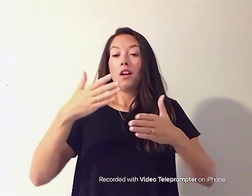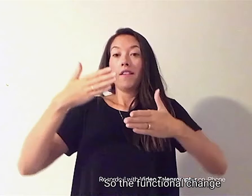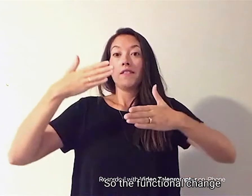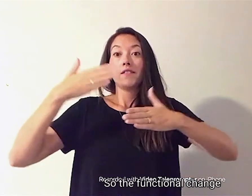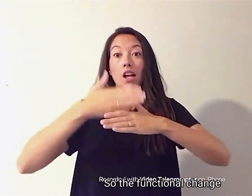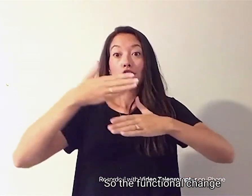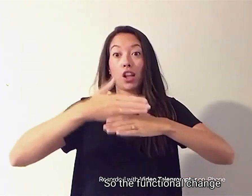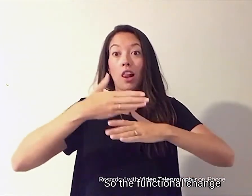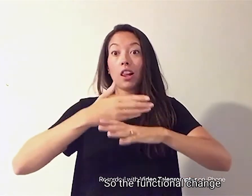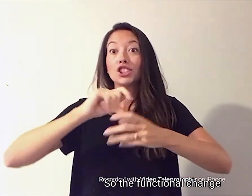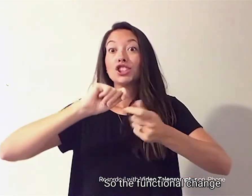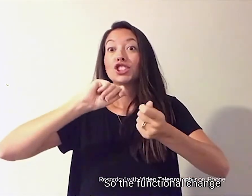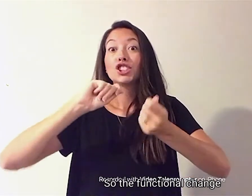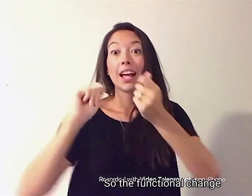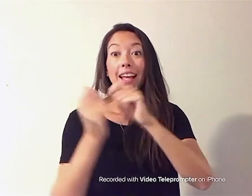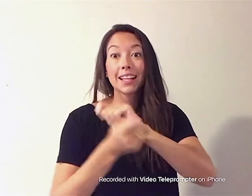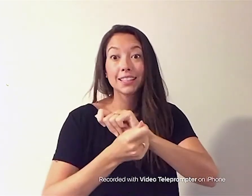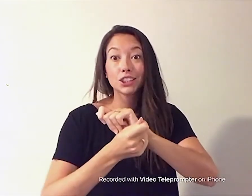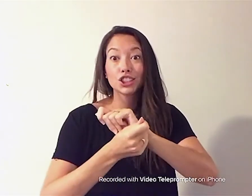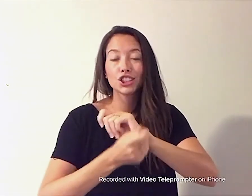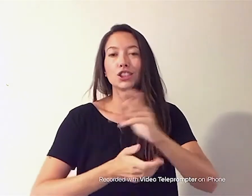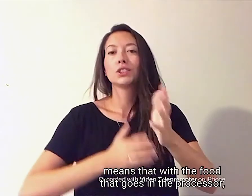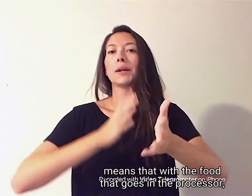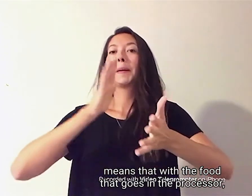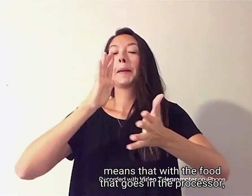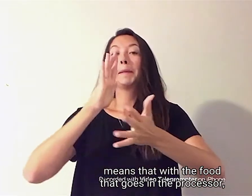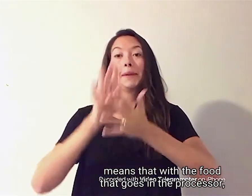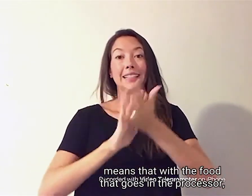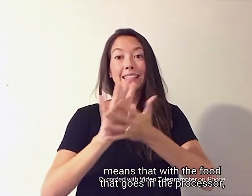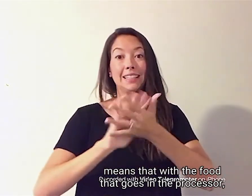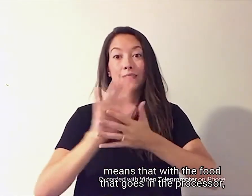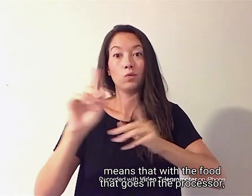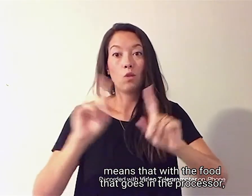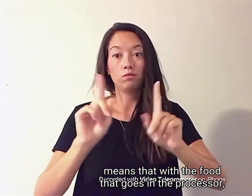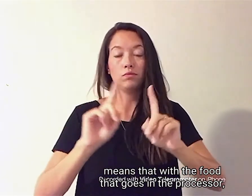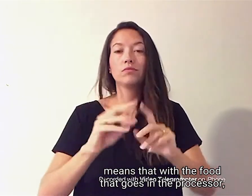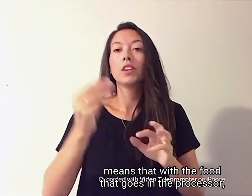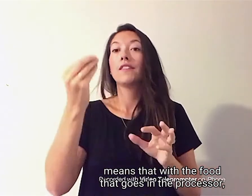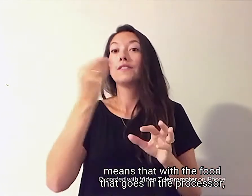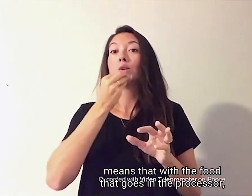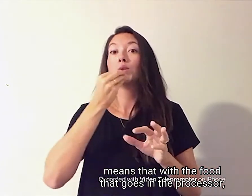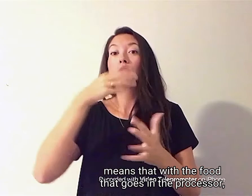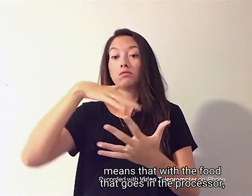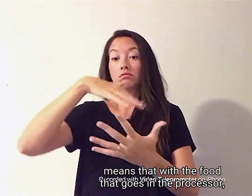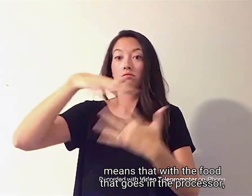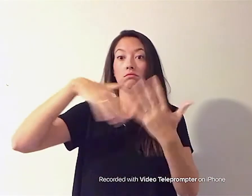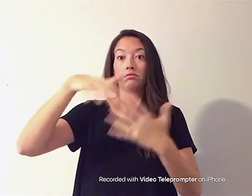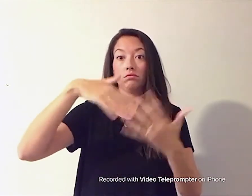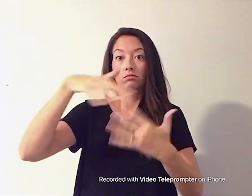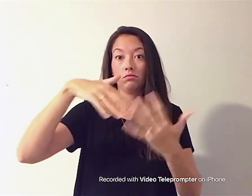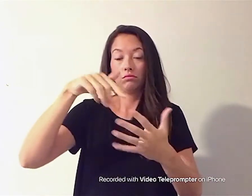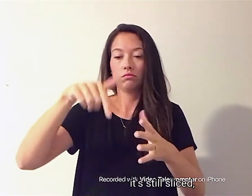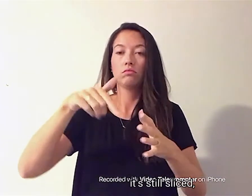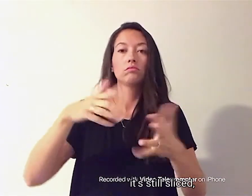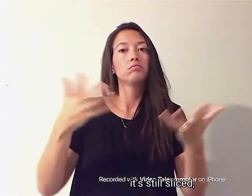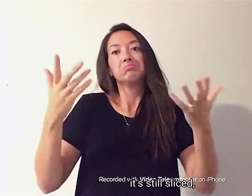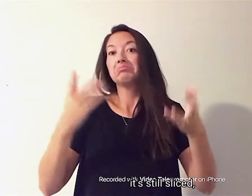So the functional change means that with the food that goes in the processor, it's still